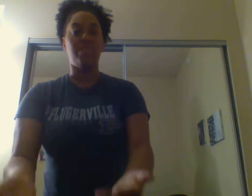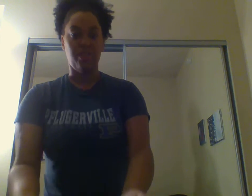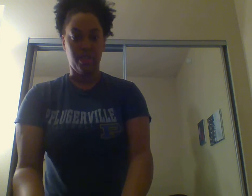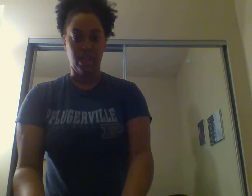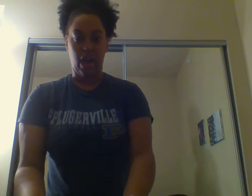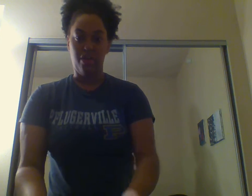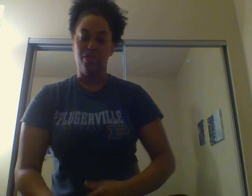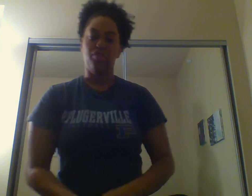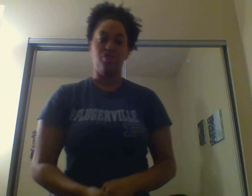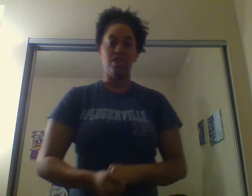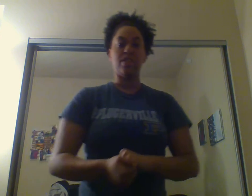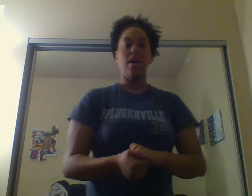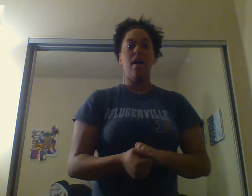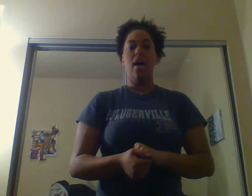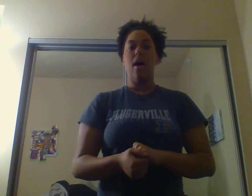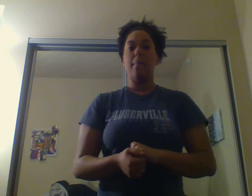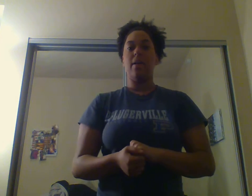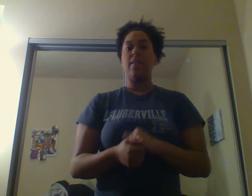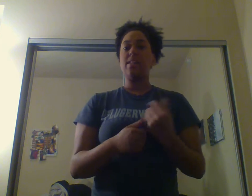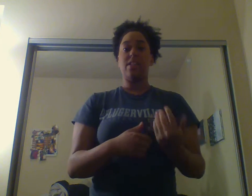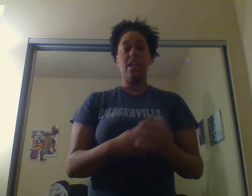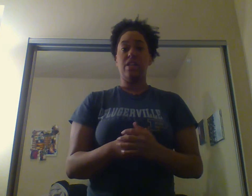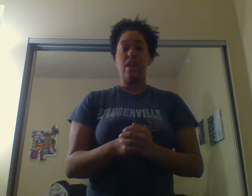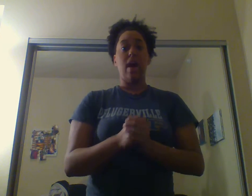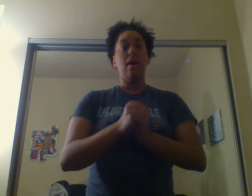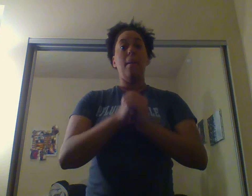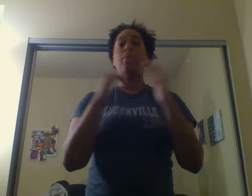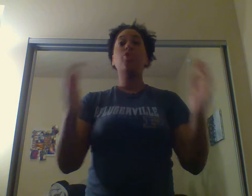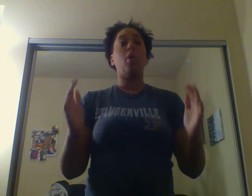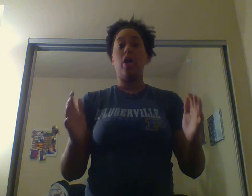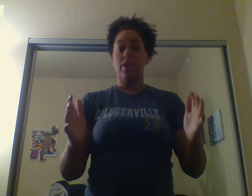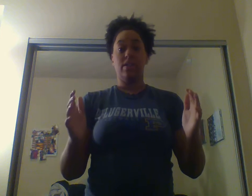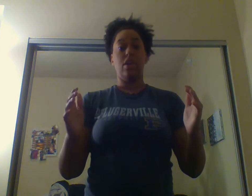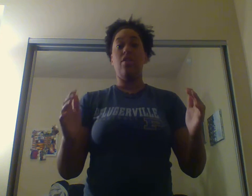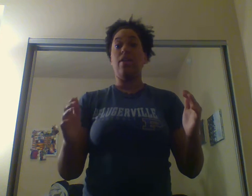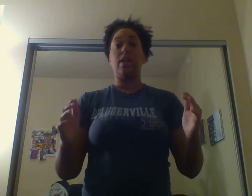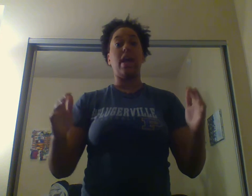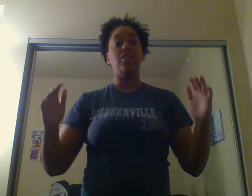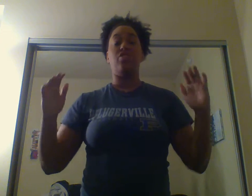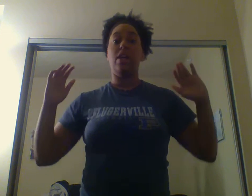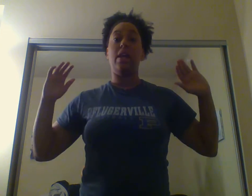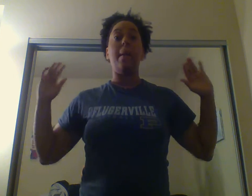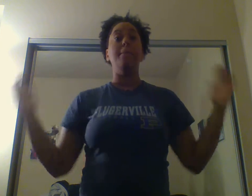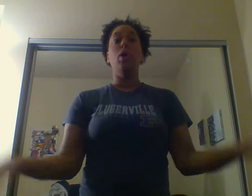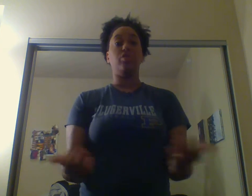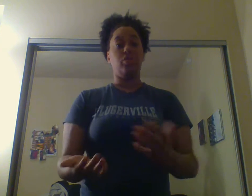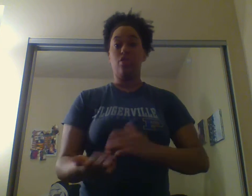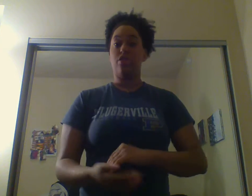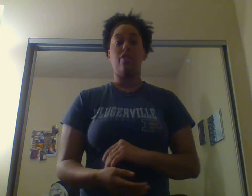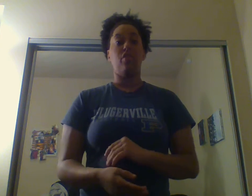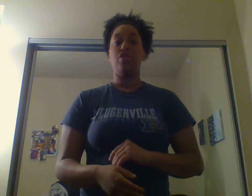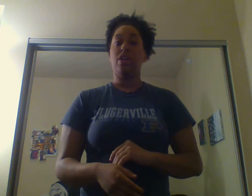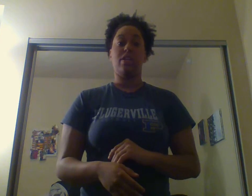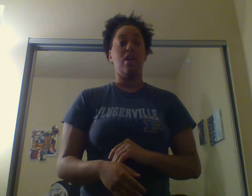receiving the life insurance. And they stated that both parties engaged in a multitude of convergent and